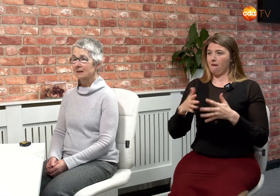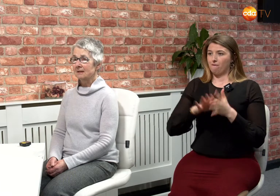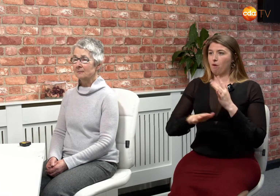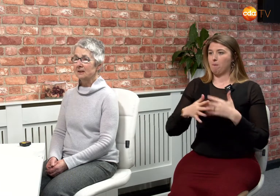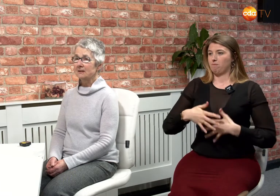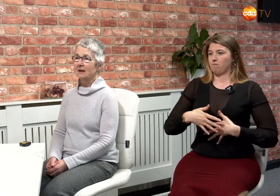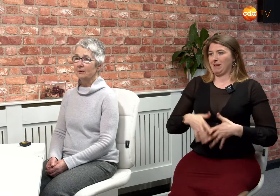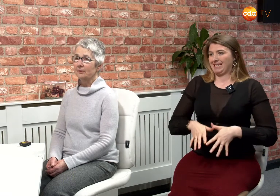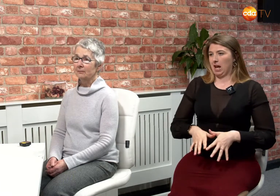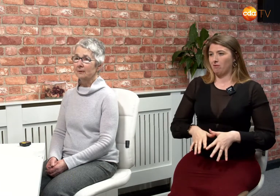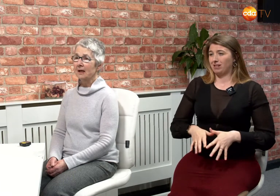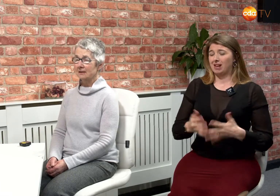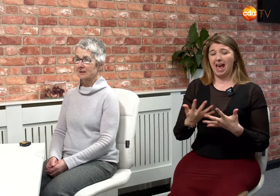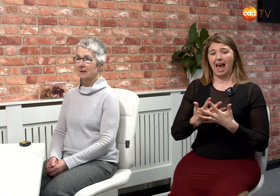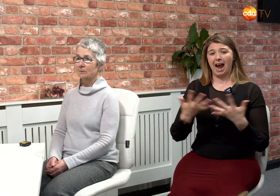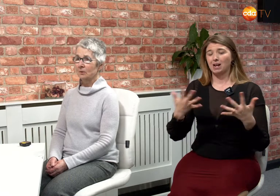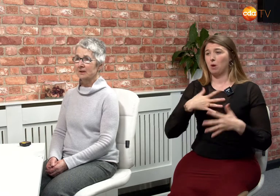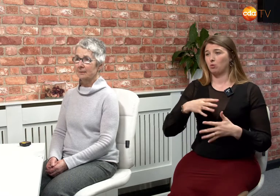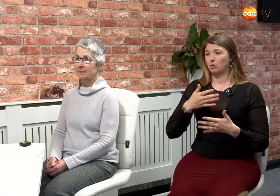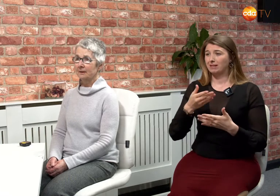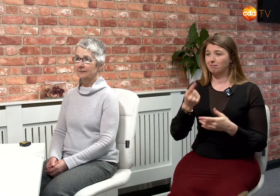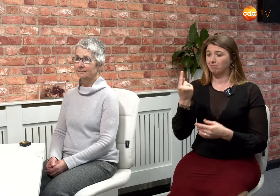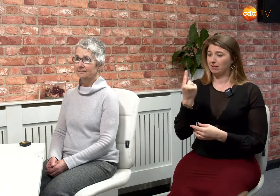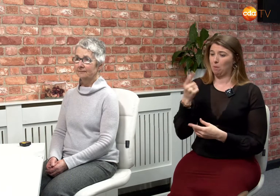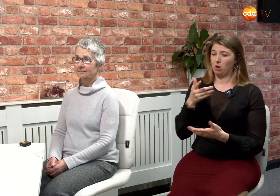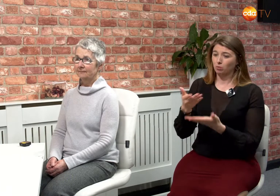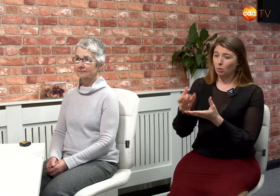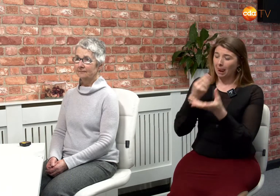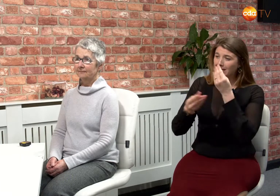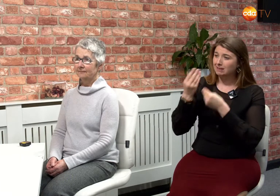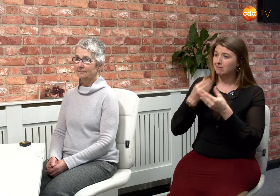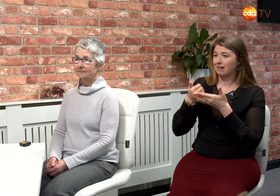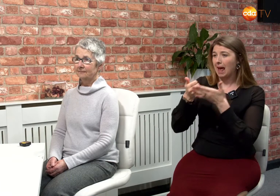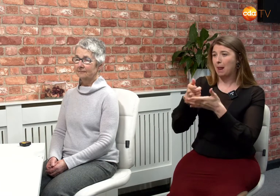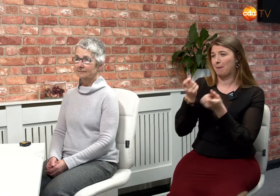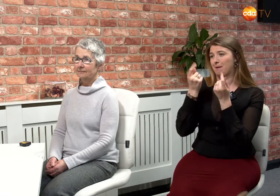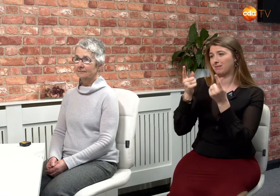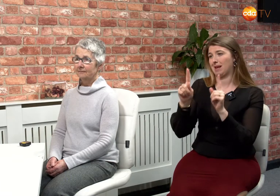listen and somebody to help them understand what's happening.